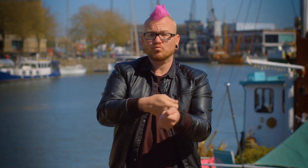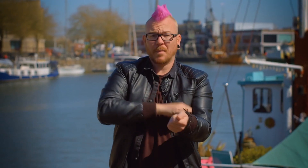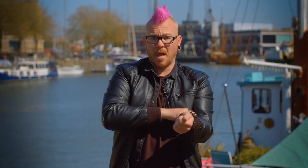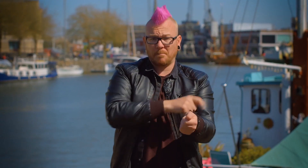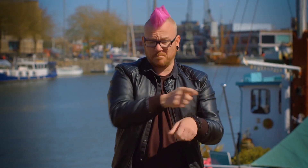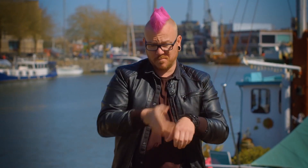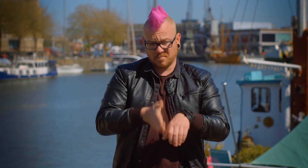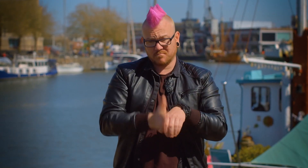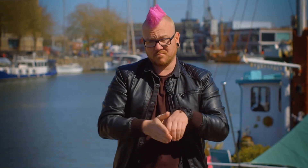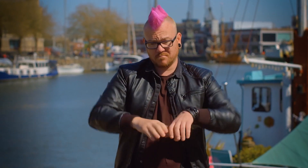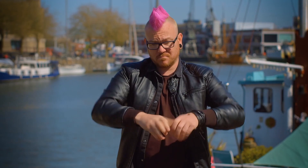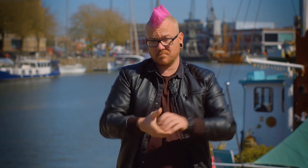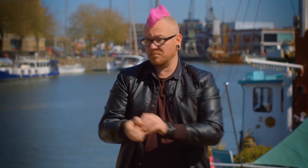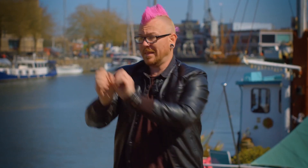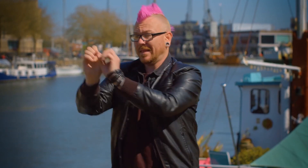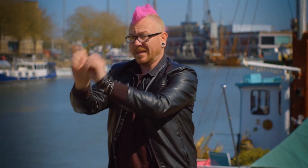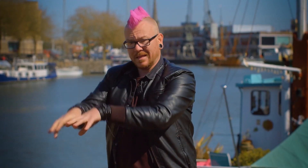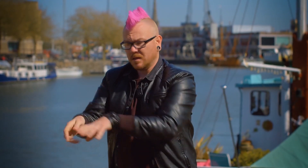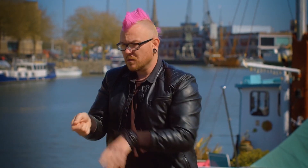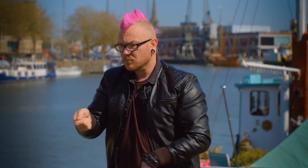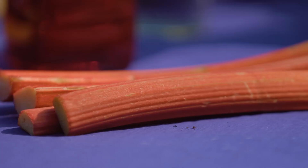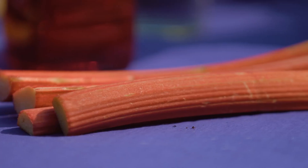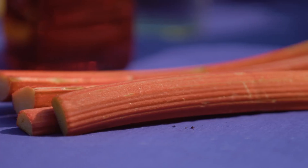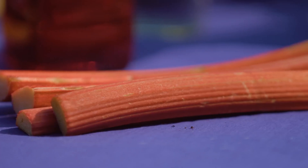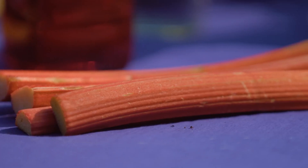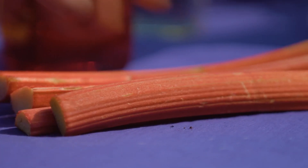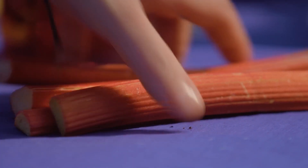Then chop up the rhubarb and add to the pan.